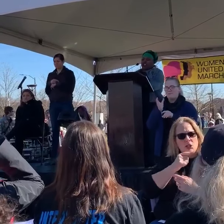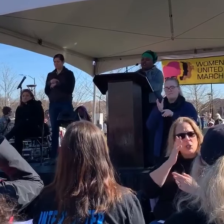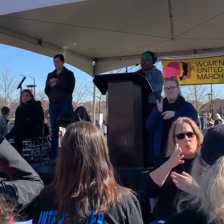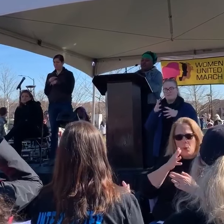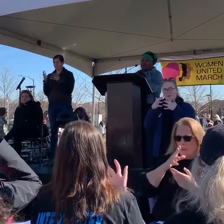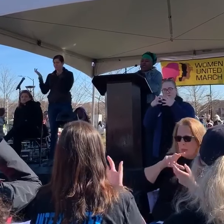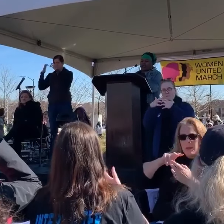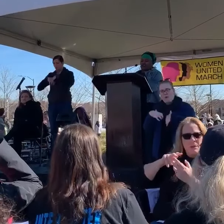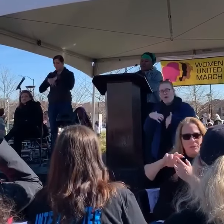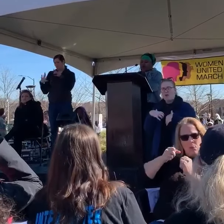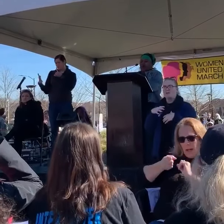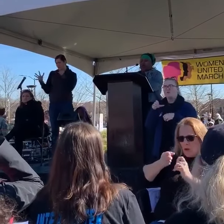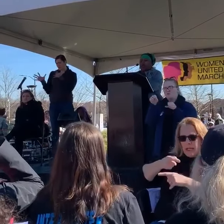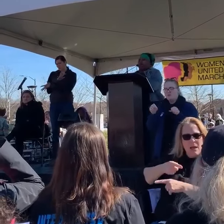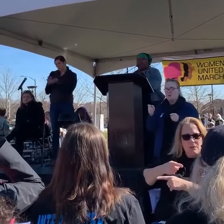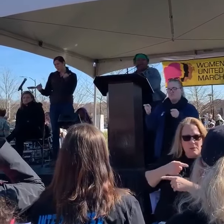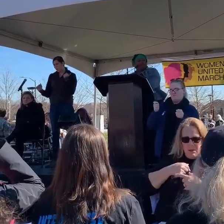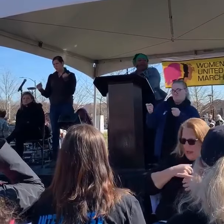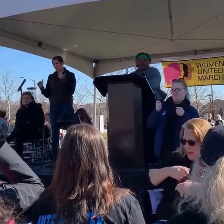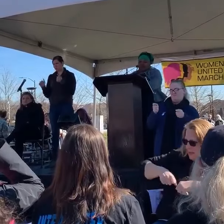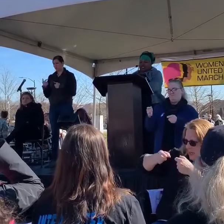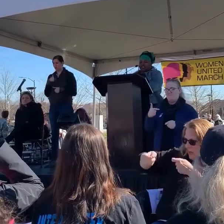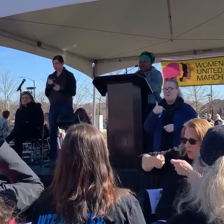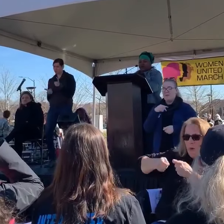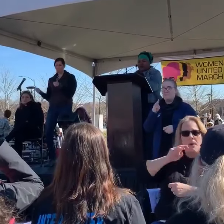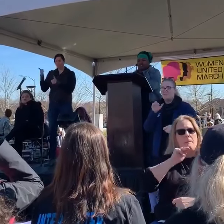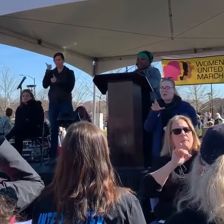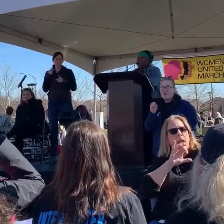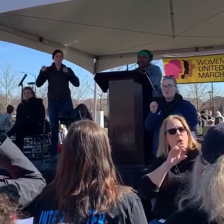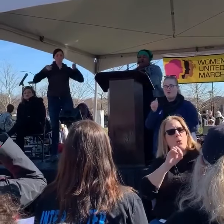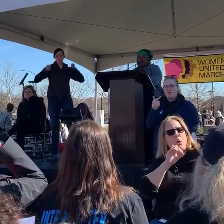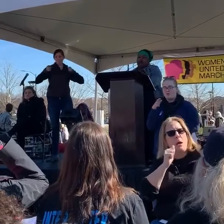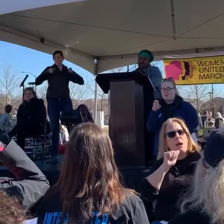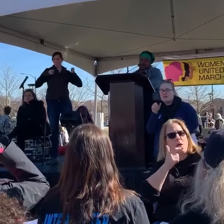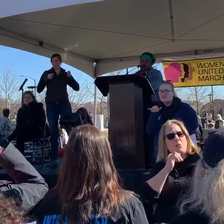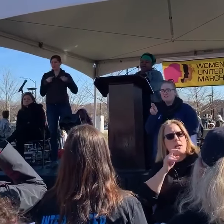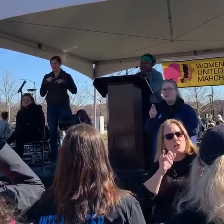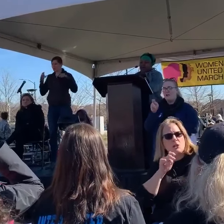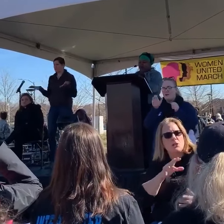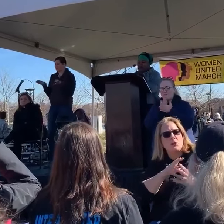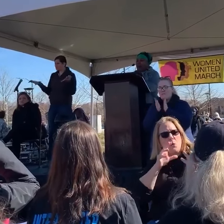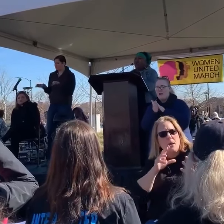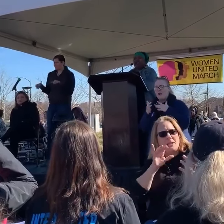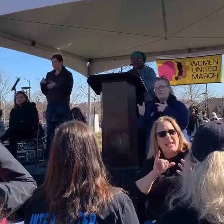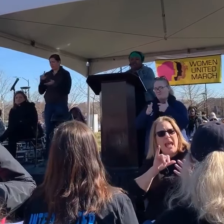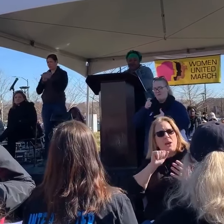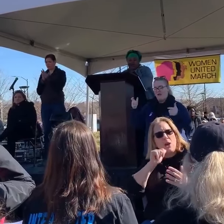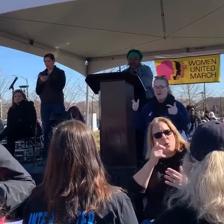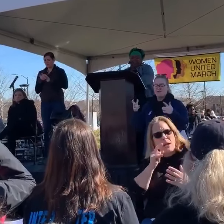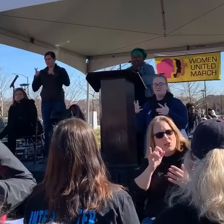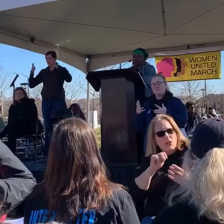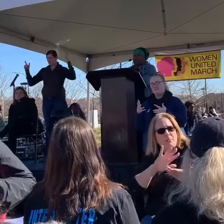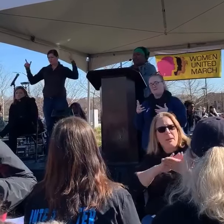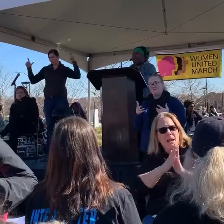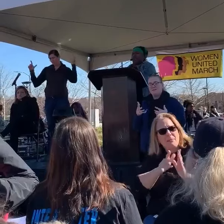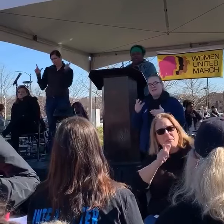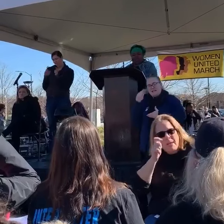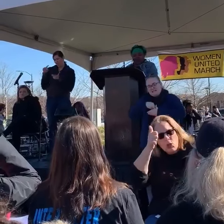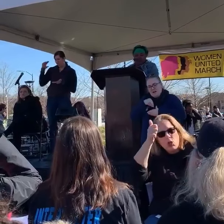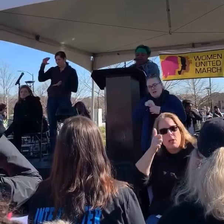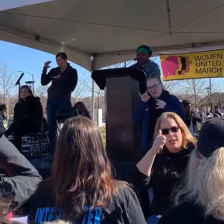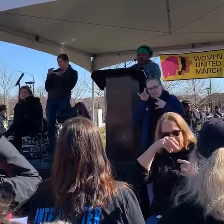so that she could truly be in control. Microaggression so much that that aggression becomes macro. Internalized